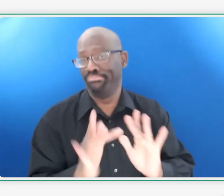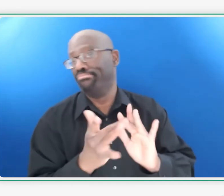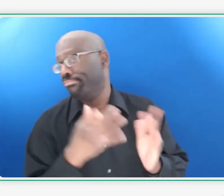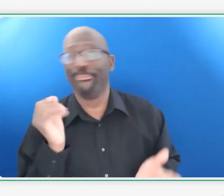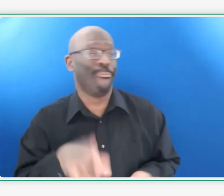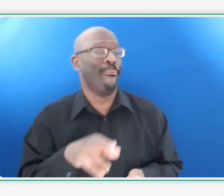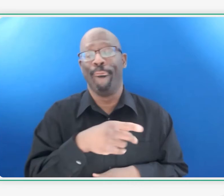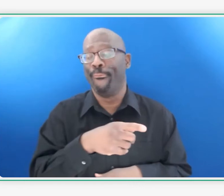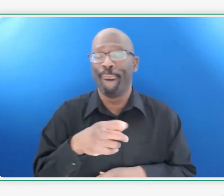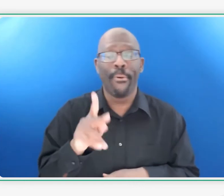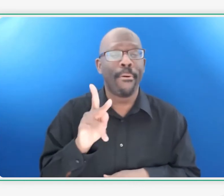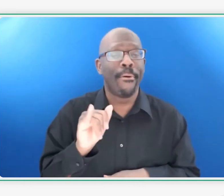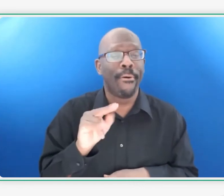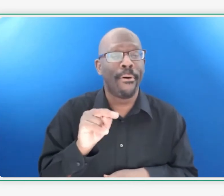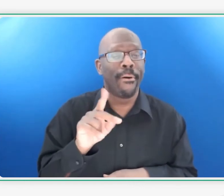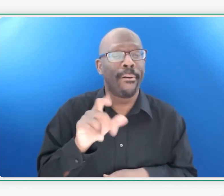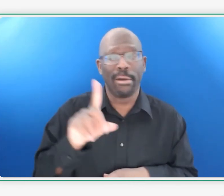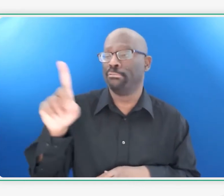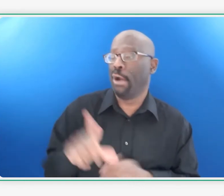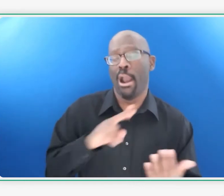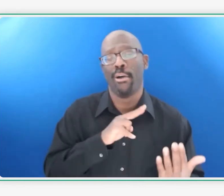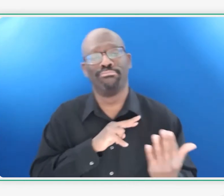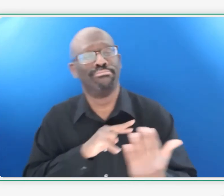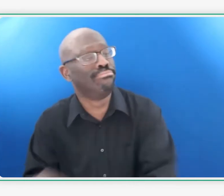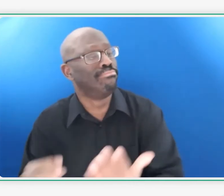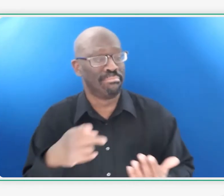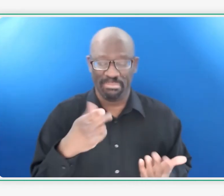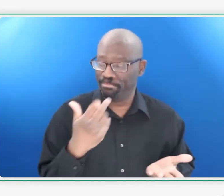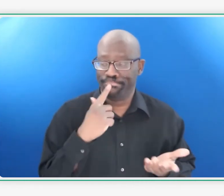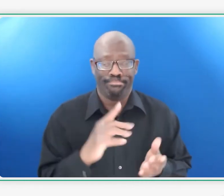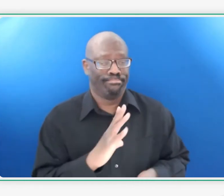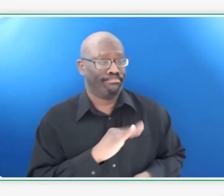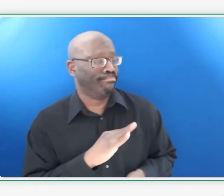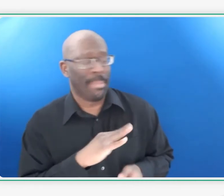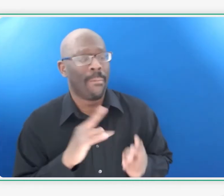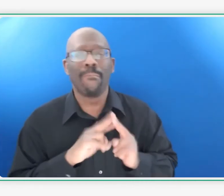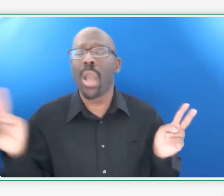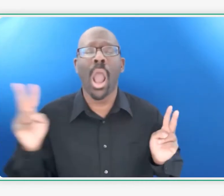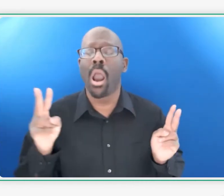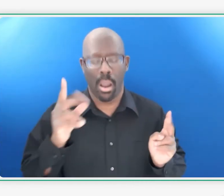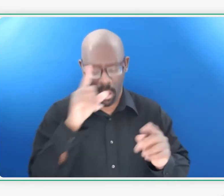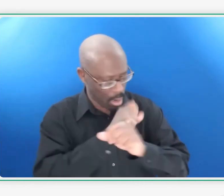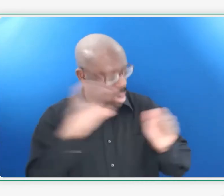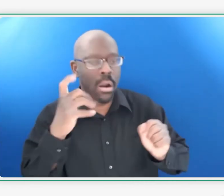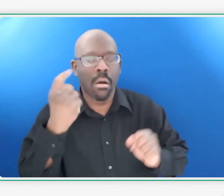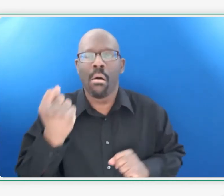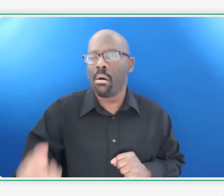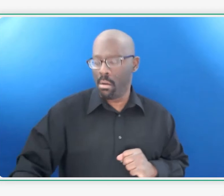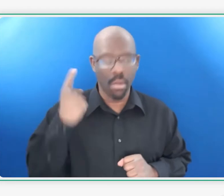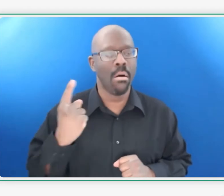And you can buy this book online, or you can download the ebook and read it.